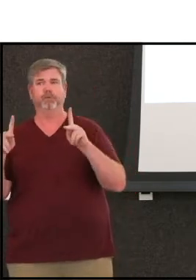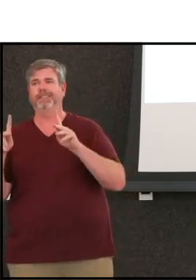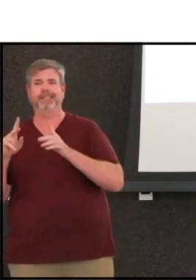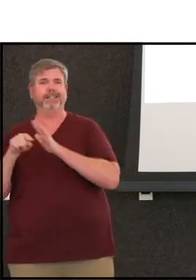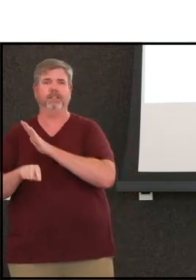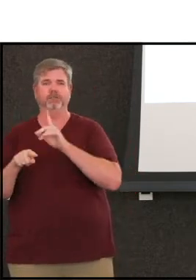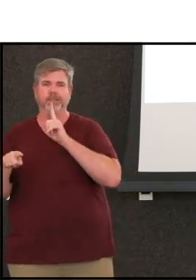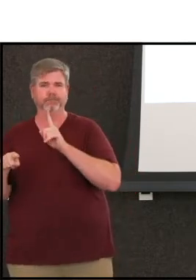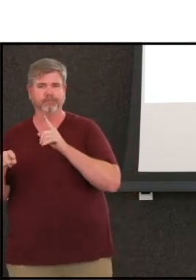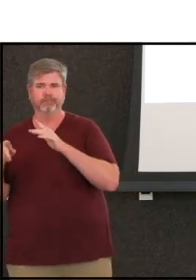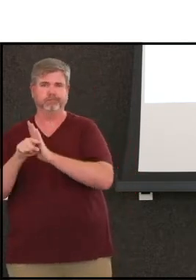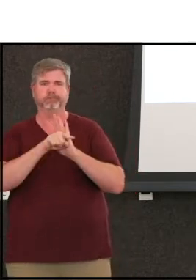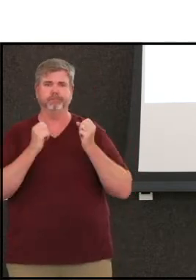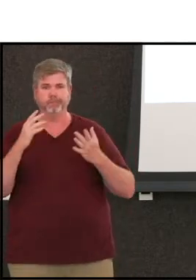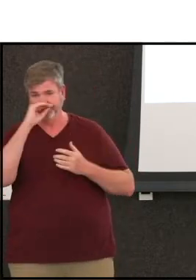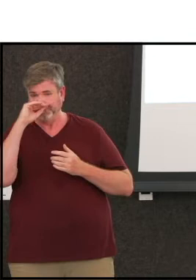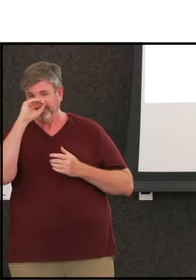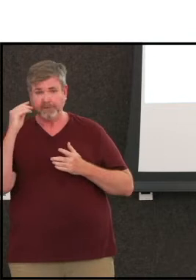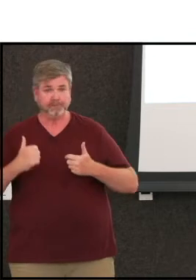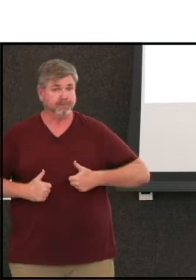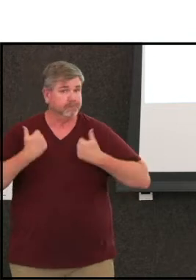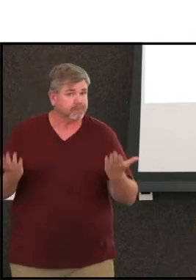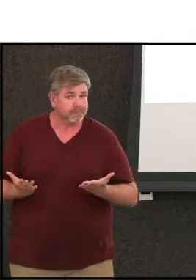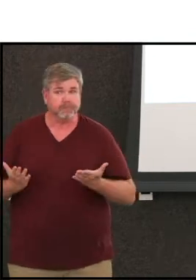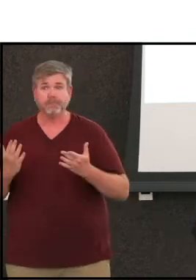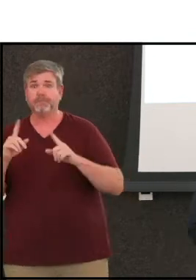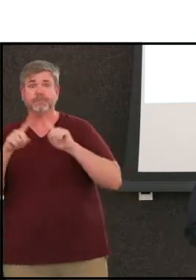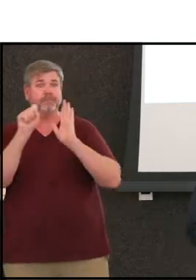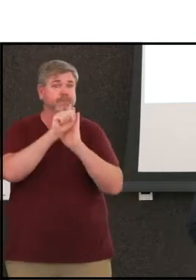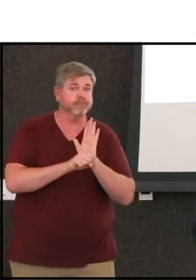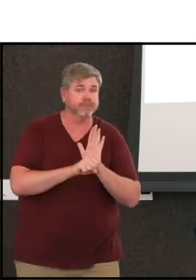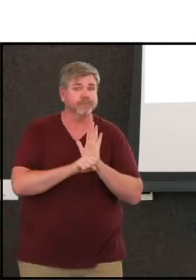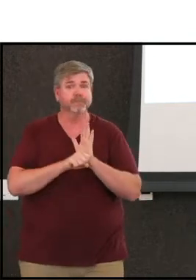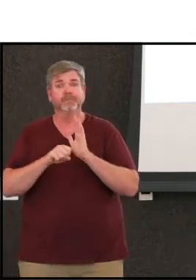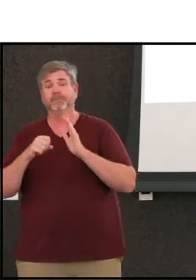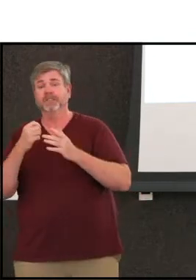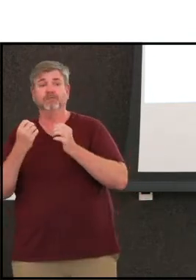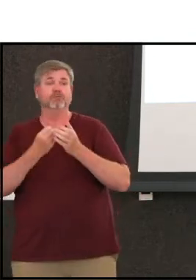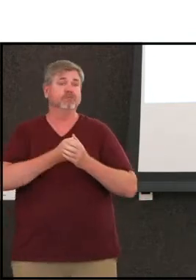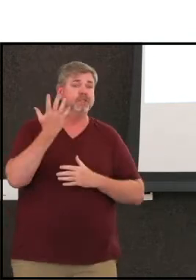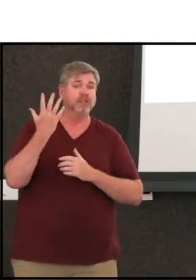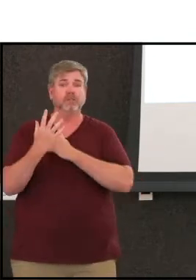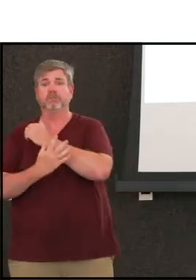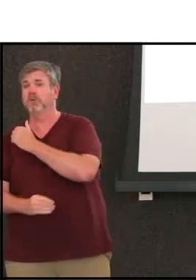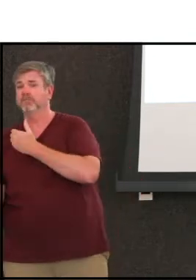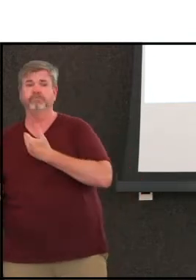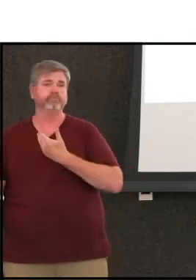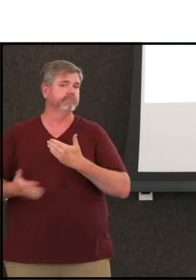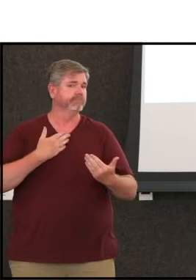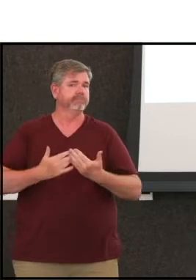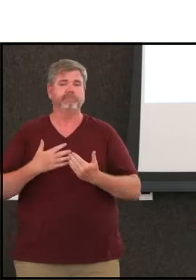whether it's in this county, this state, or in this country, it will kill anyone and everyone. And as we're looking here at